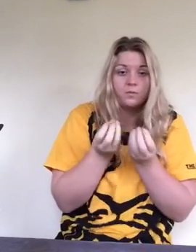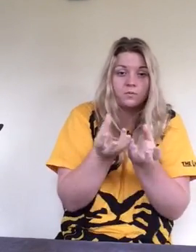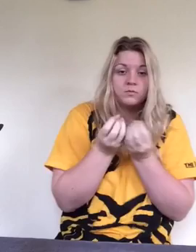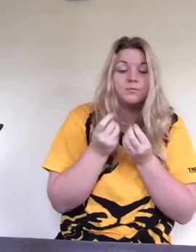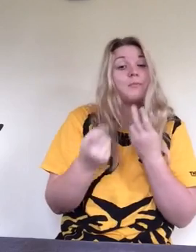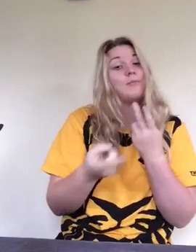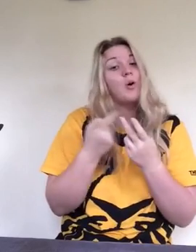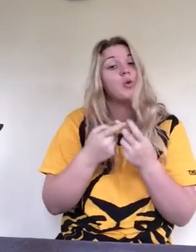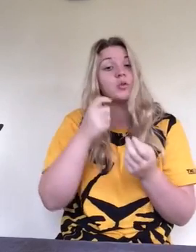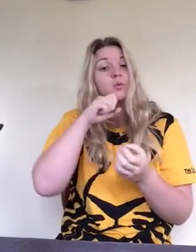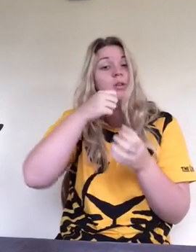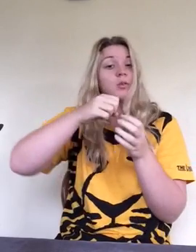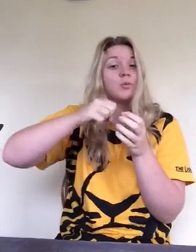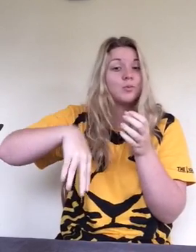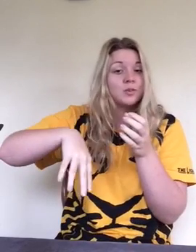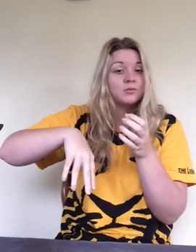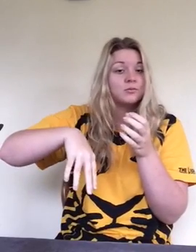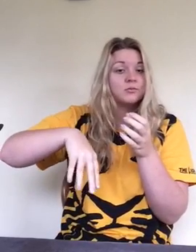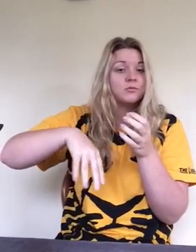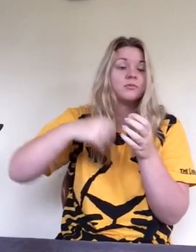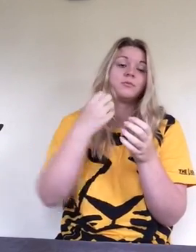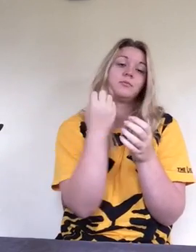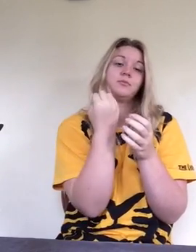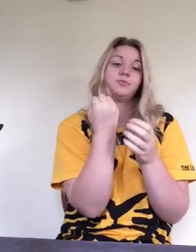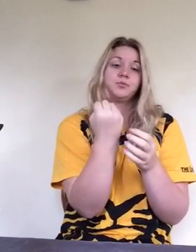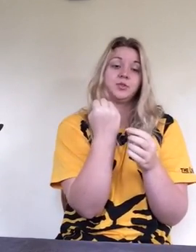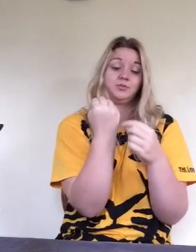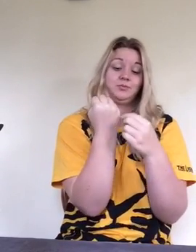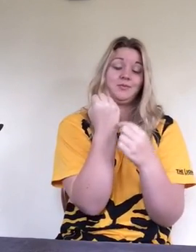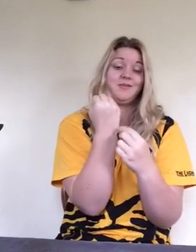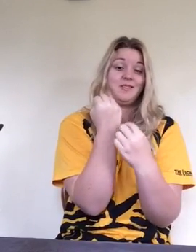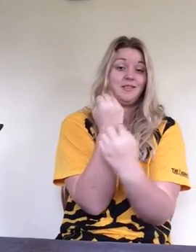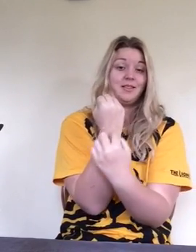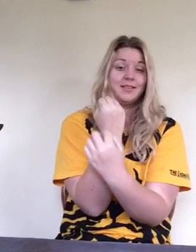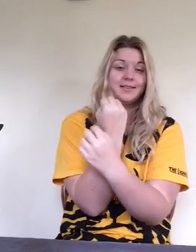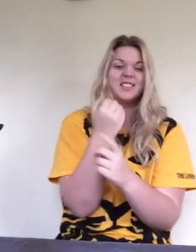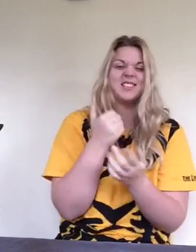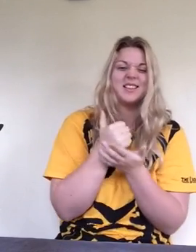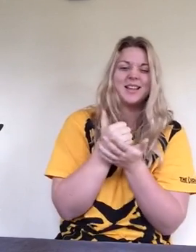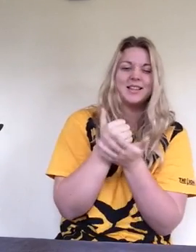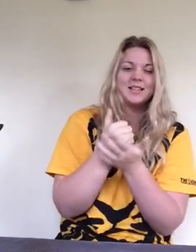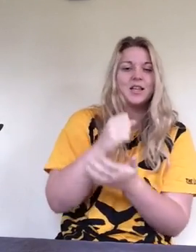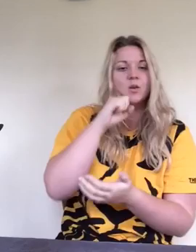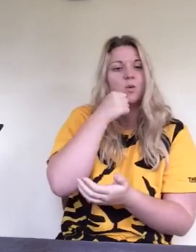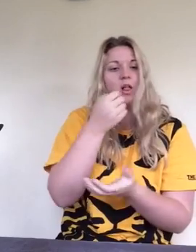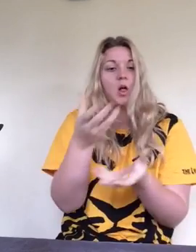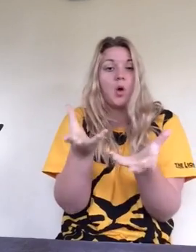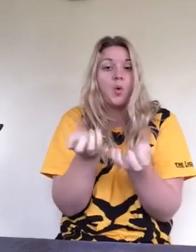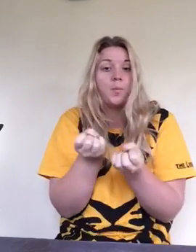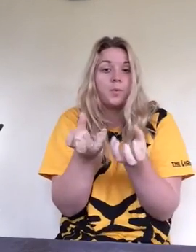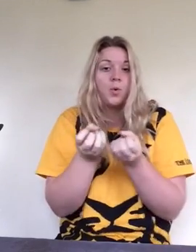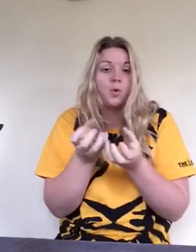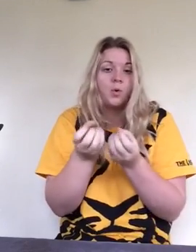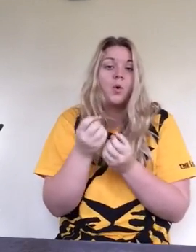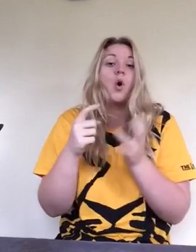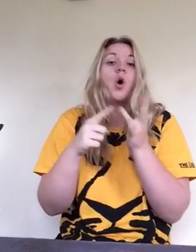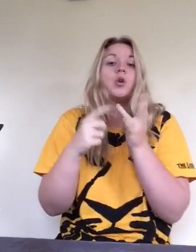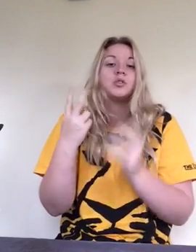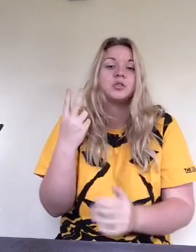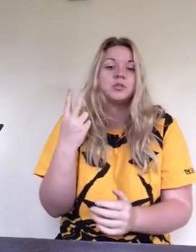literally the blood vessels that go to and serve the heart. So these are the ones that serve the heart.